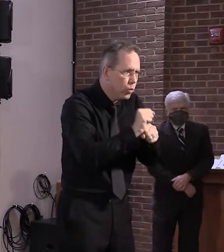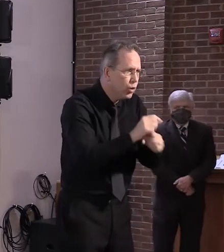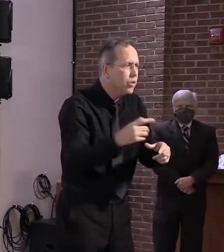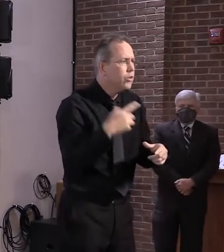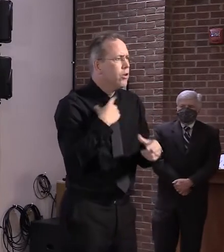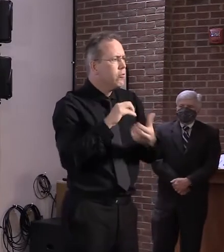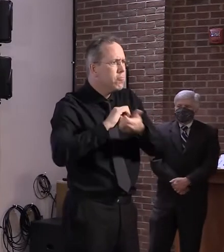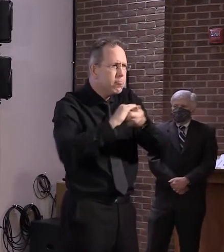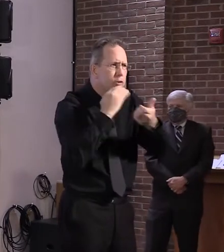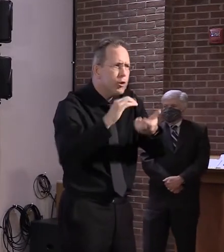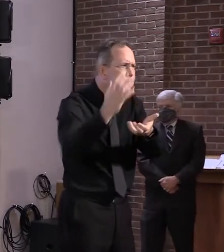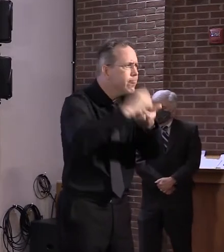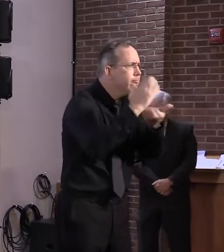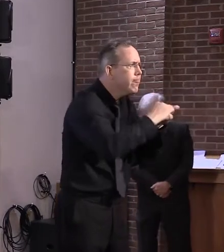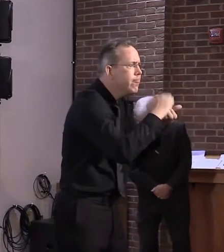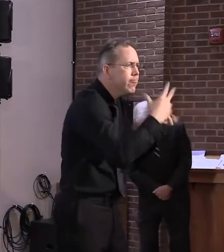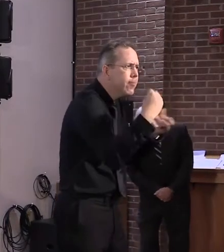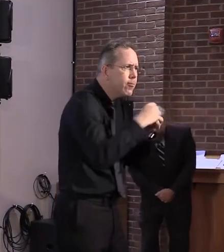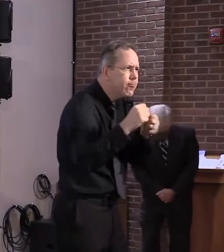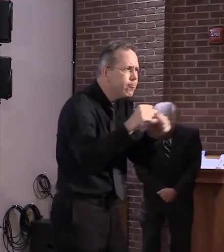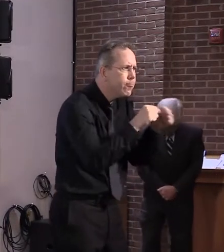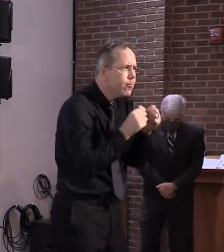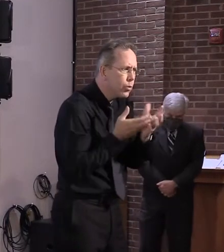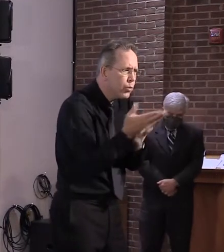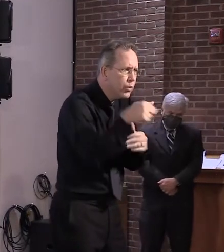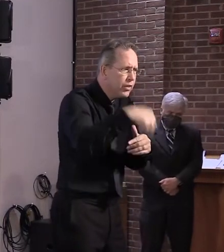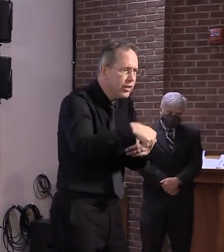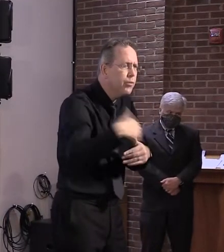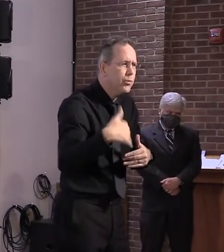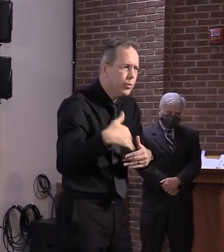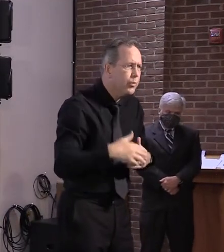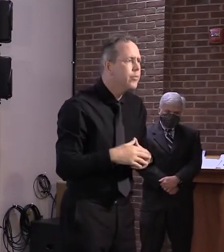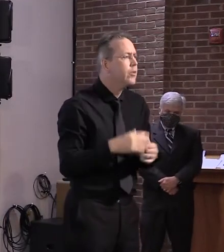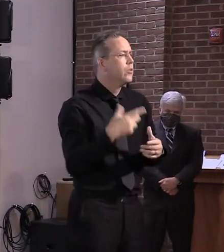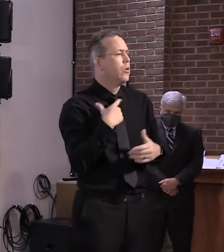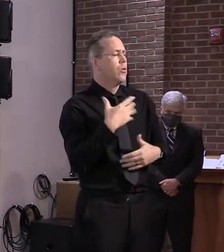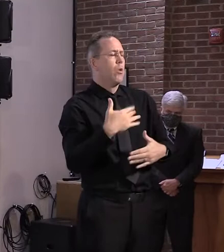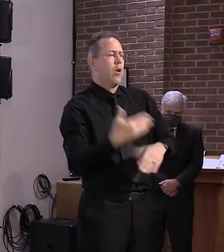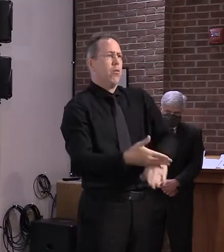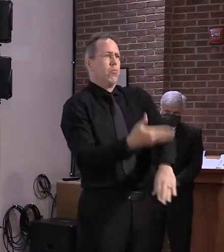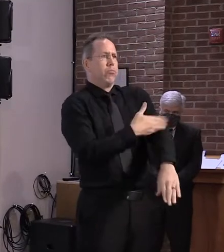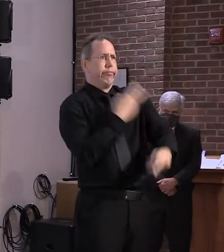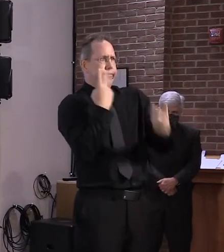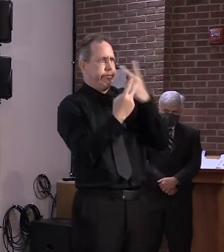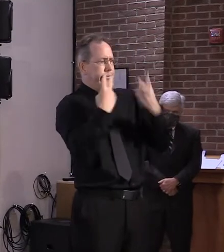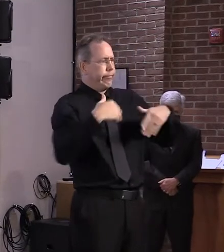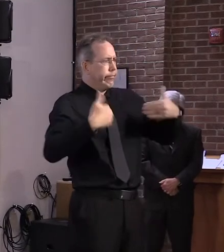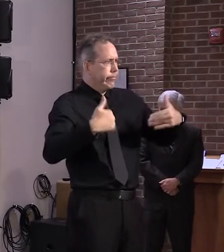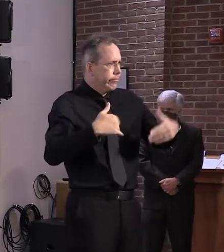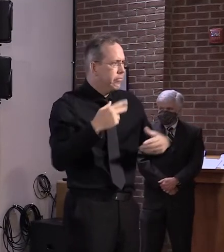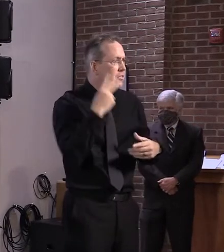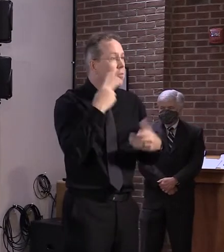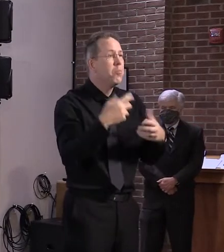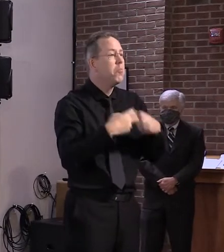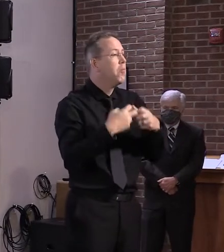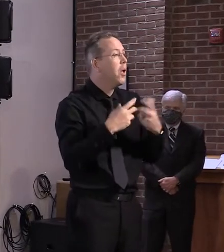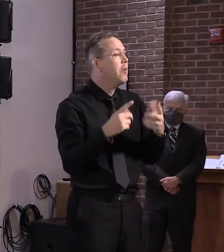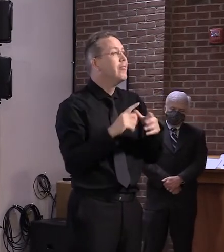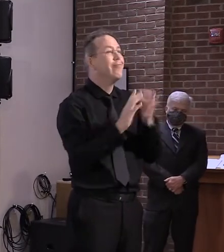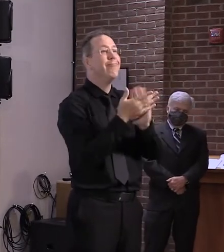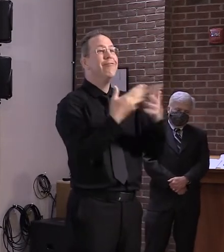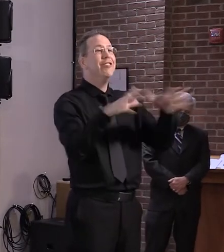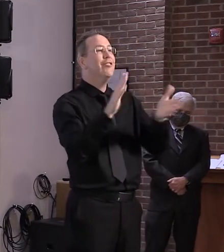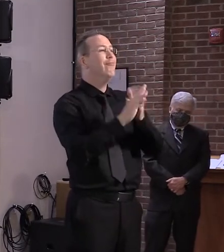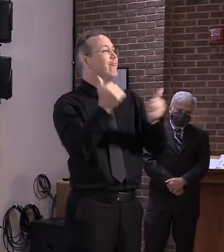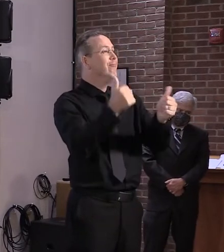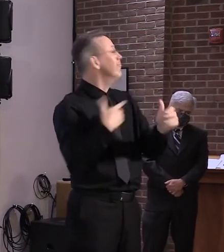been easy for anyone. And while we've come a long way, we know it's not over, and it will be a while longer